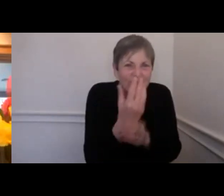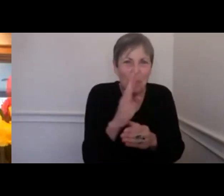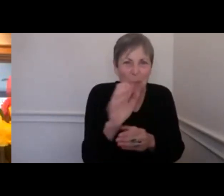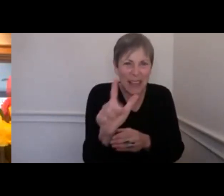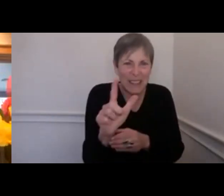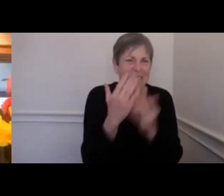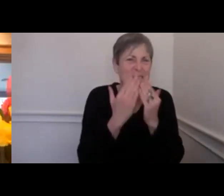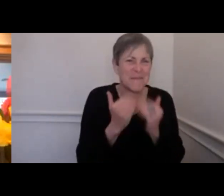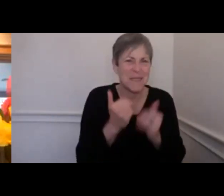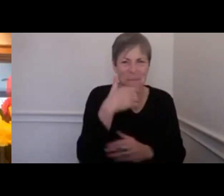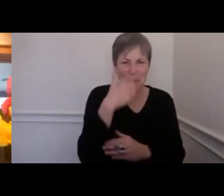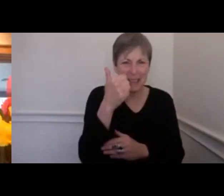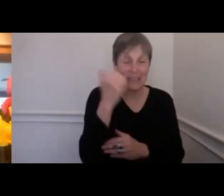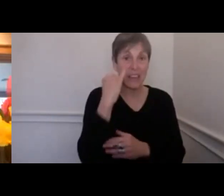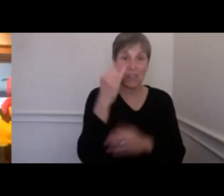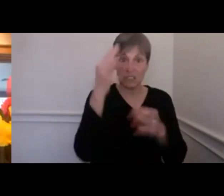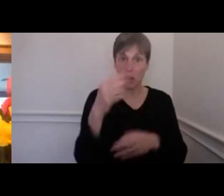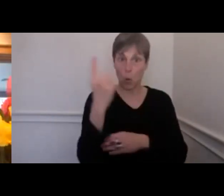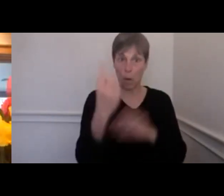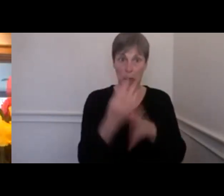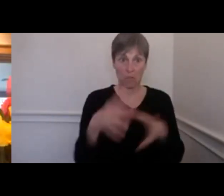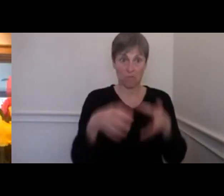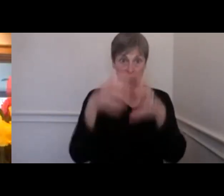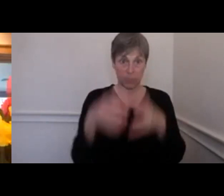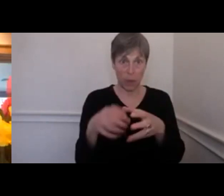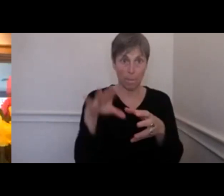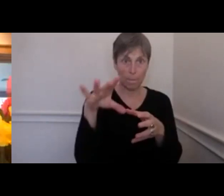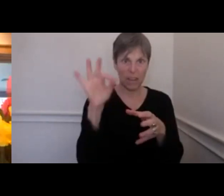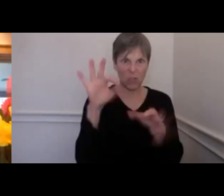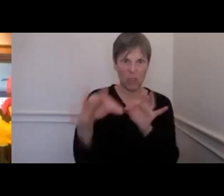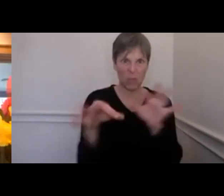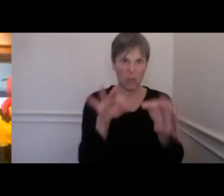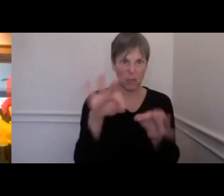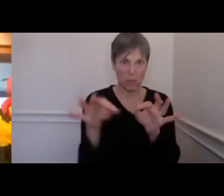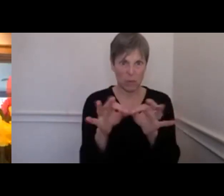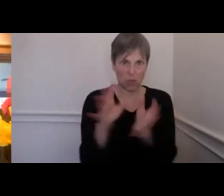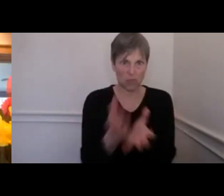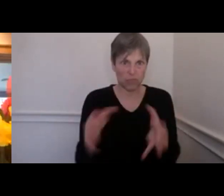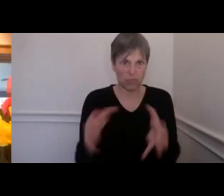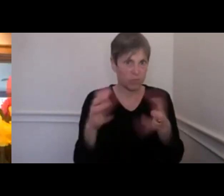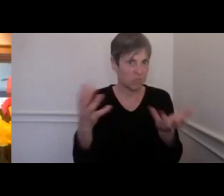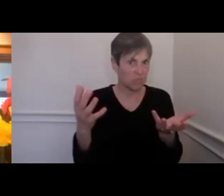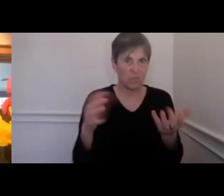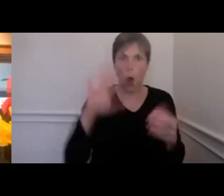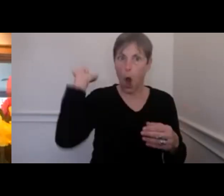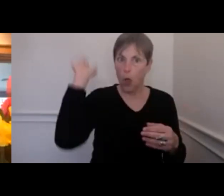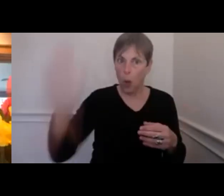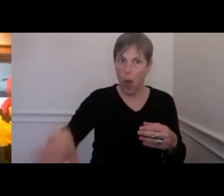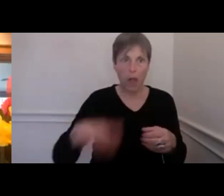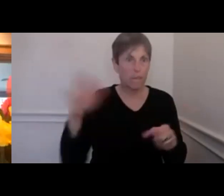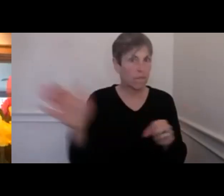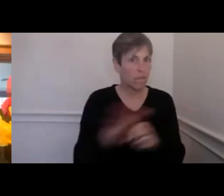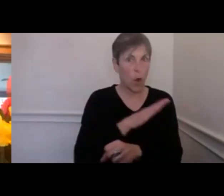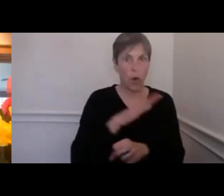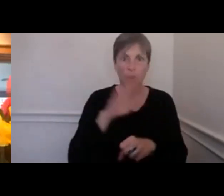it pinched back. We'll talk more about that soon. And you can have that single plant for the whole season. But I highly recommend